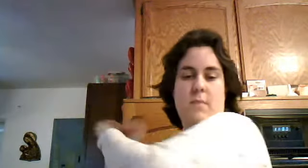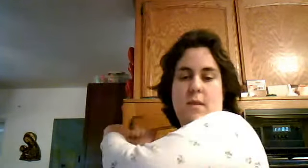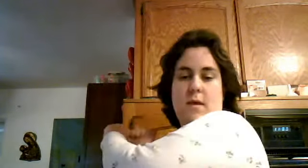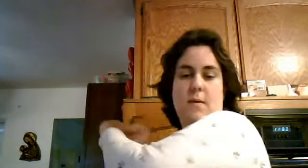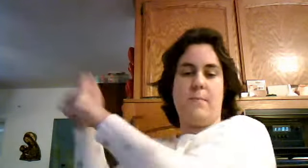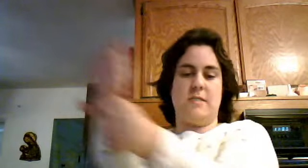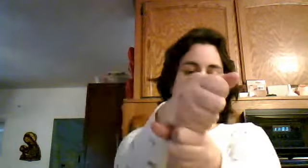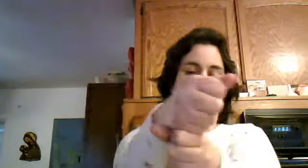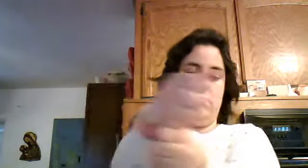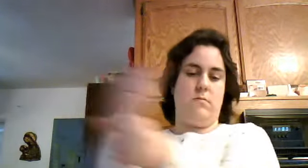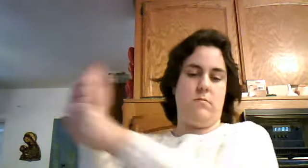Baseball.